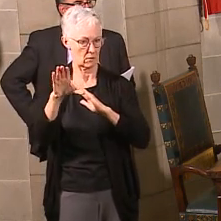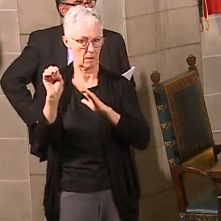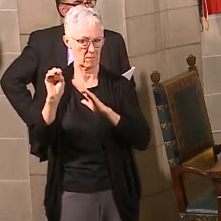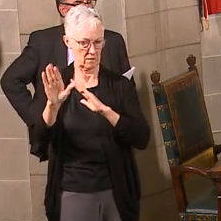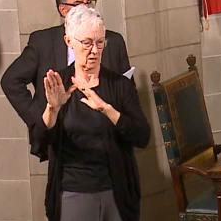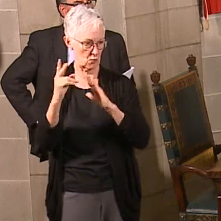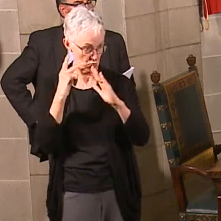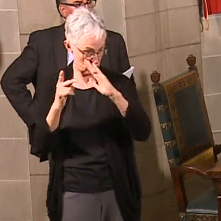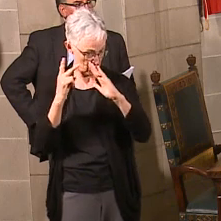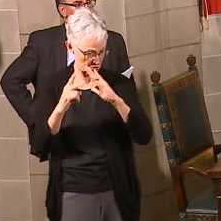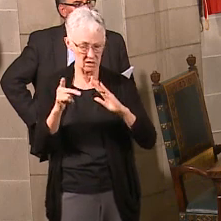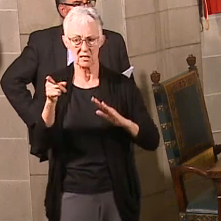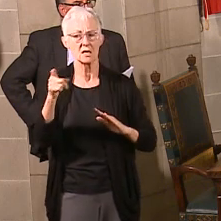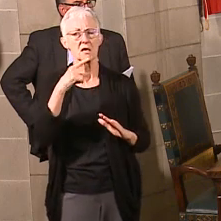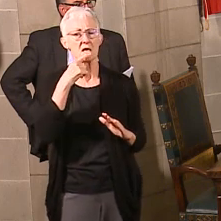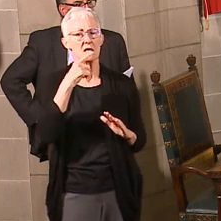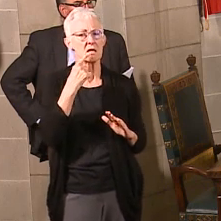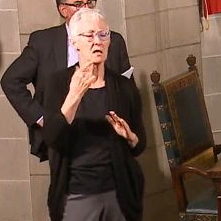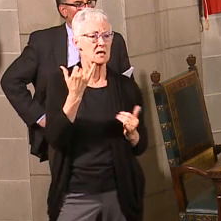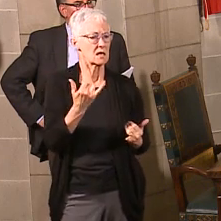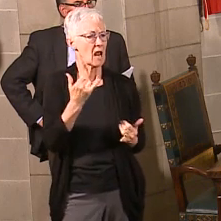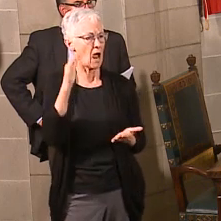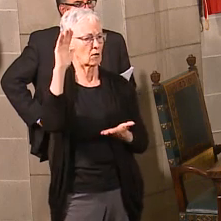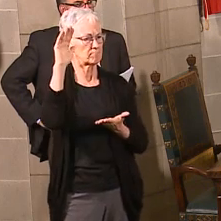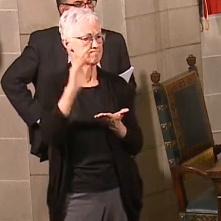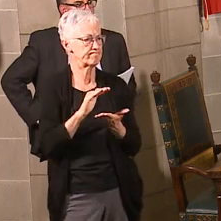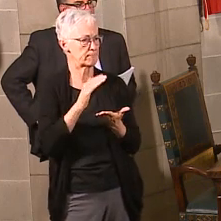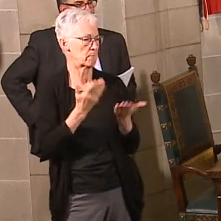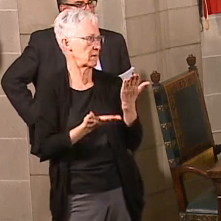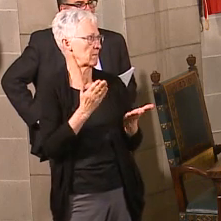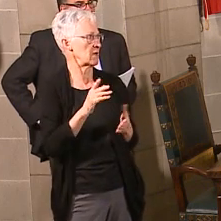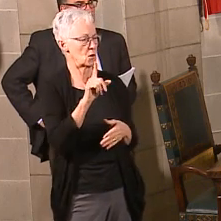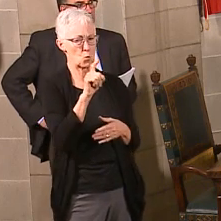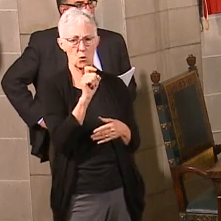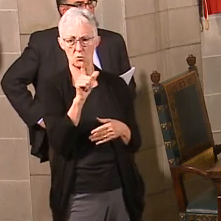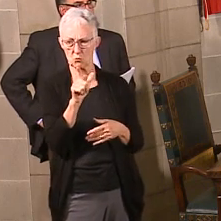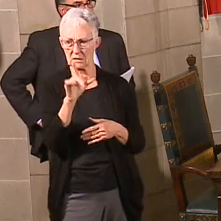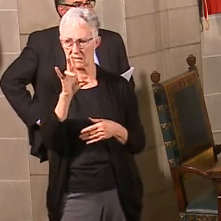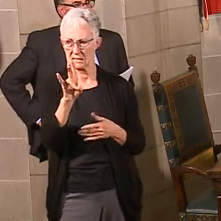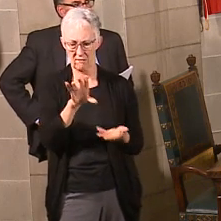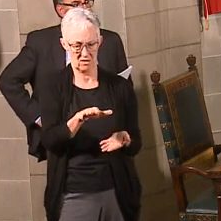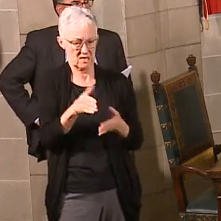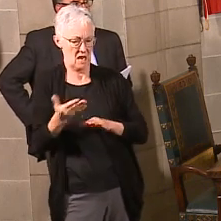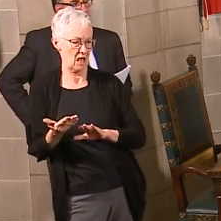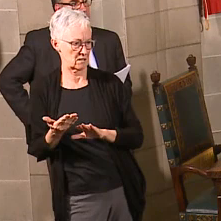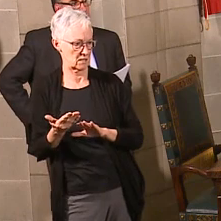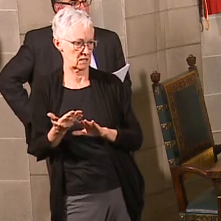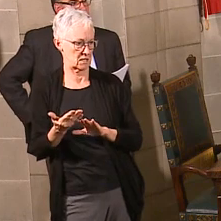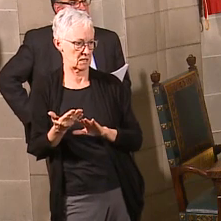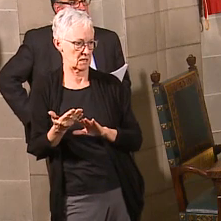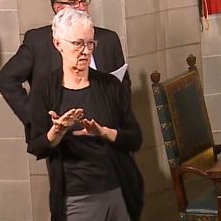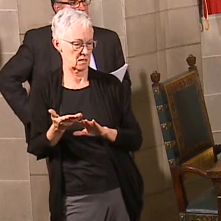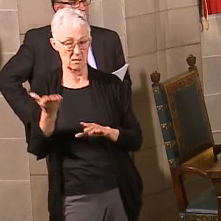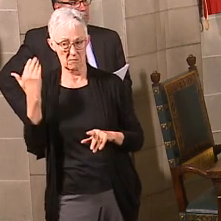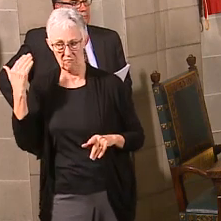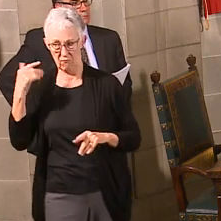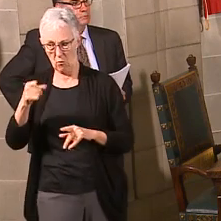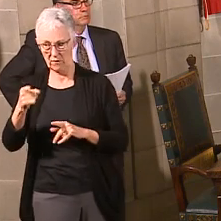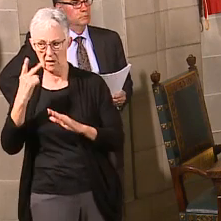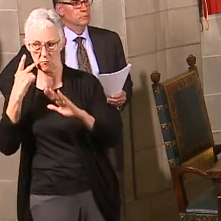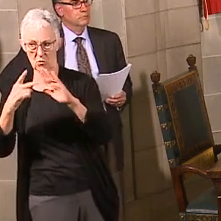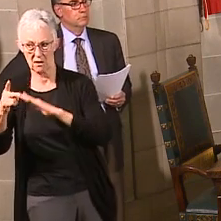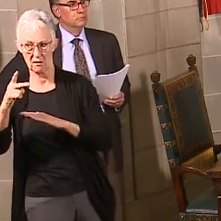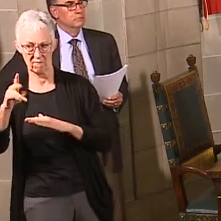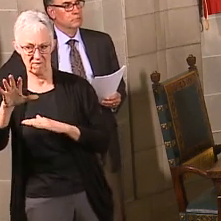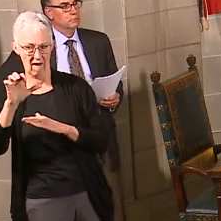down now to, they've reduced it down to a projection of 127 deaths from nearly 500 deaths where they started a few weeks